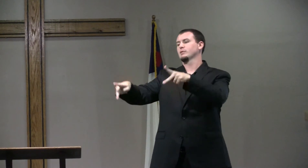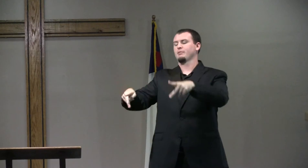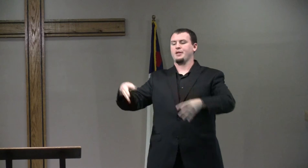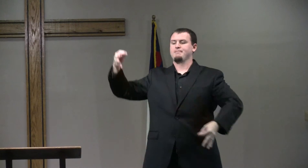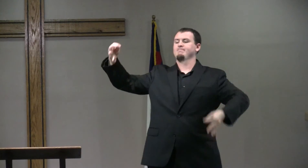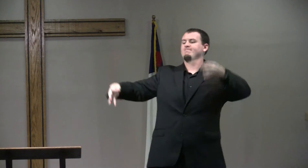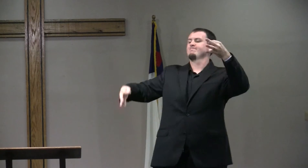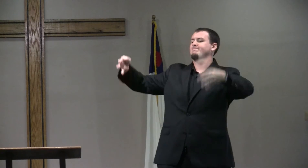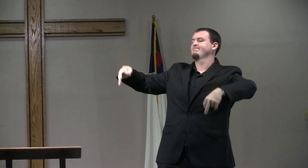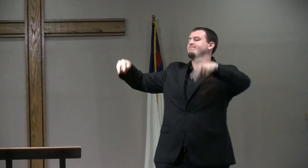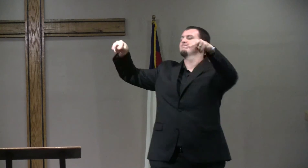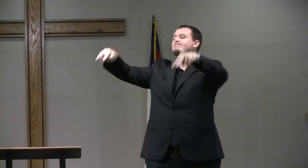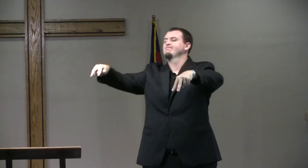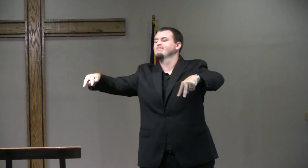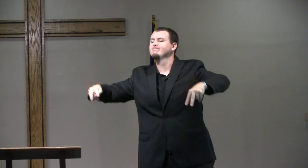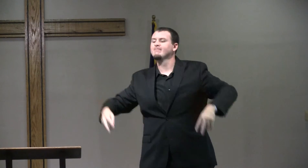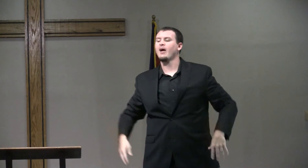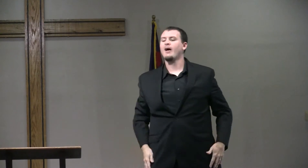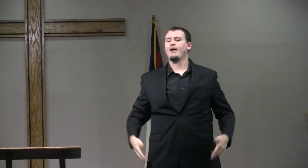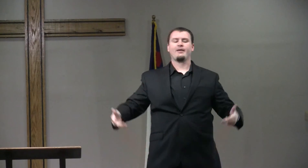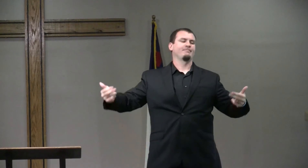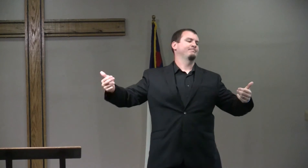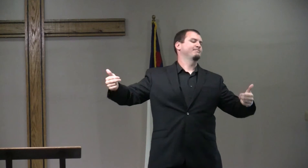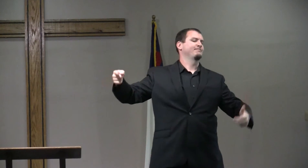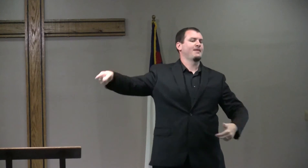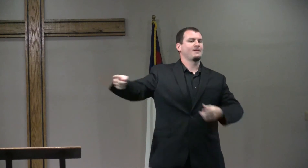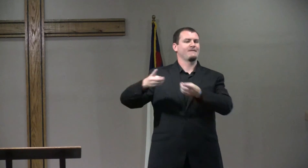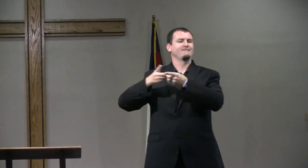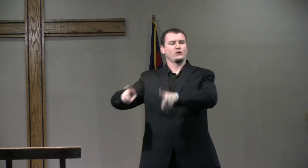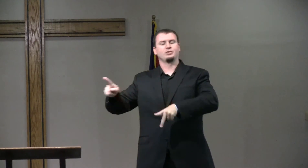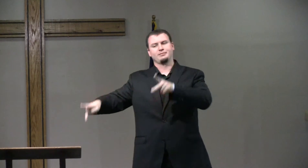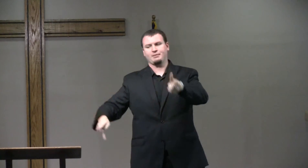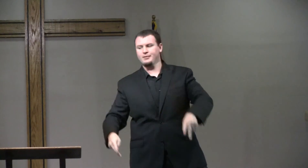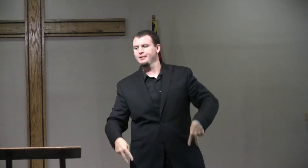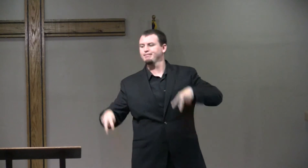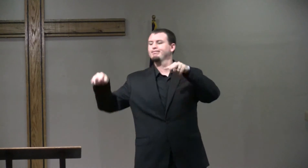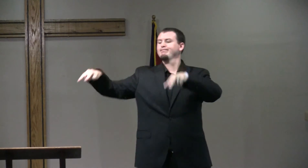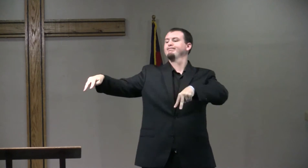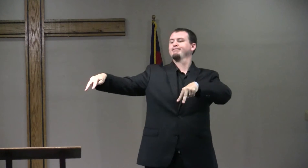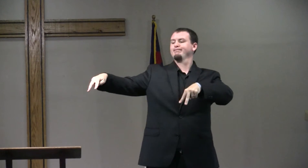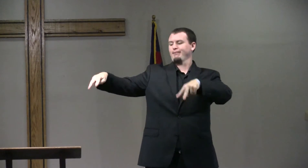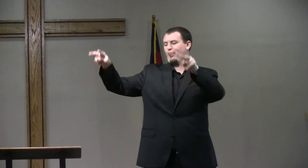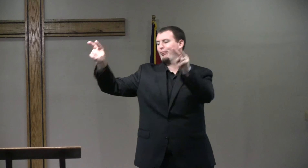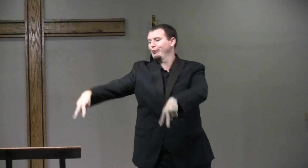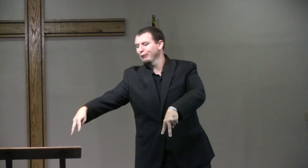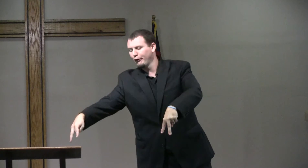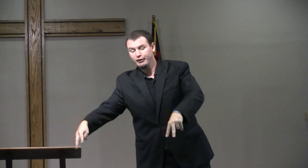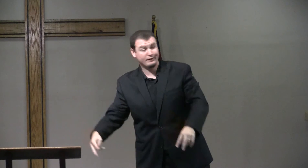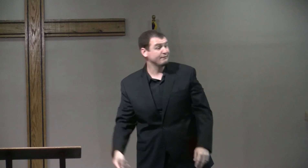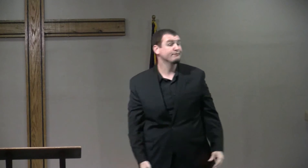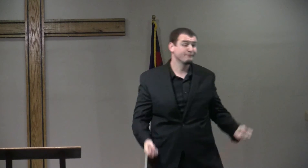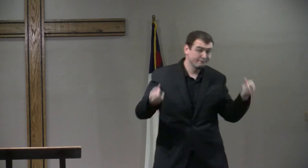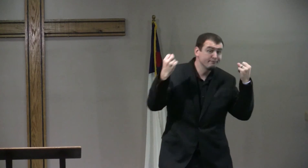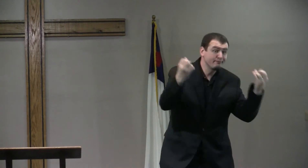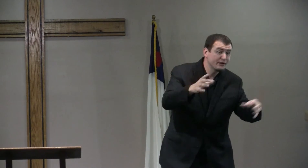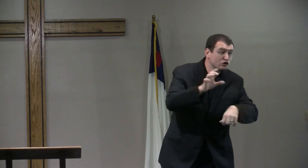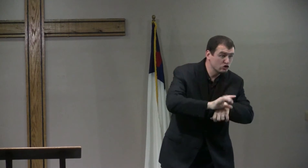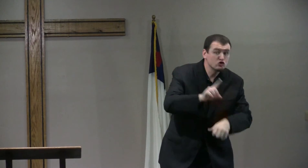church think, oh, they've been divorced, and we judge them because they have been divorced, and we look down on people.